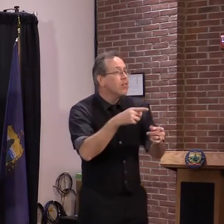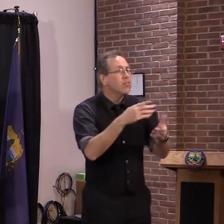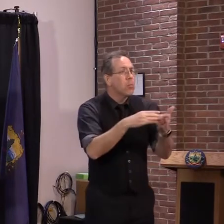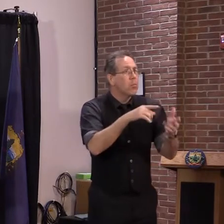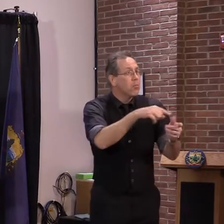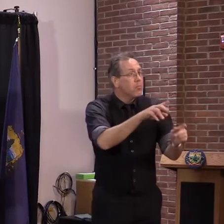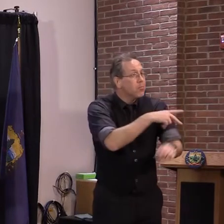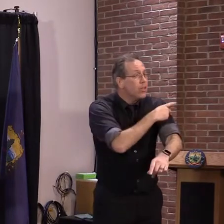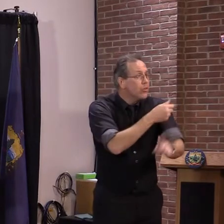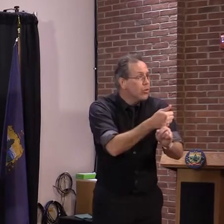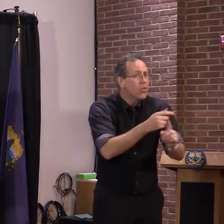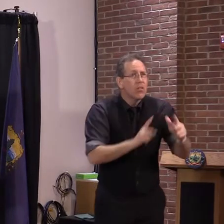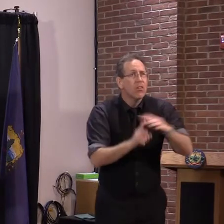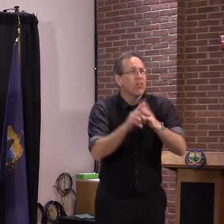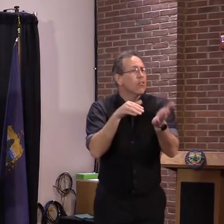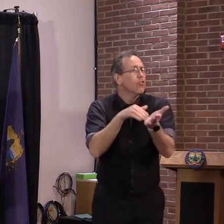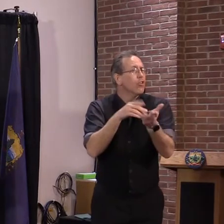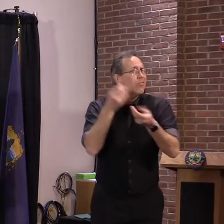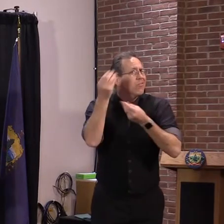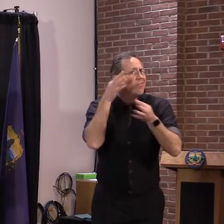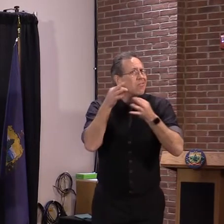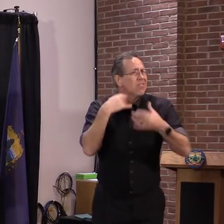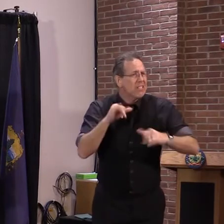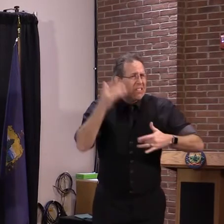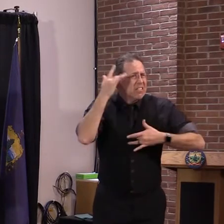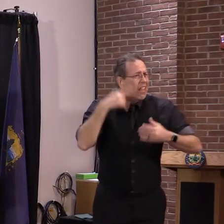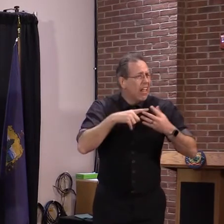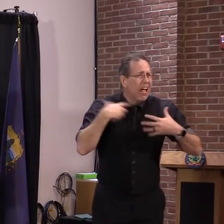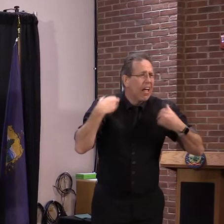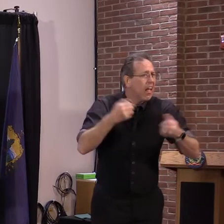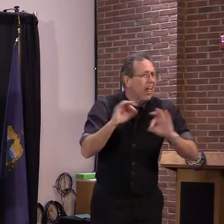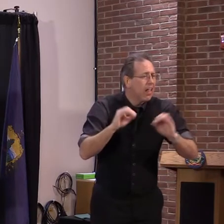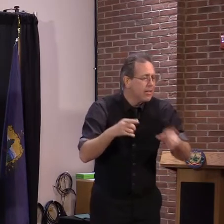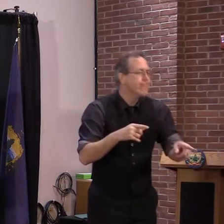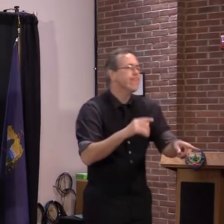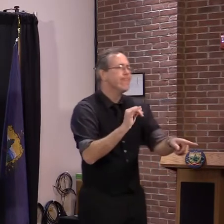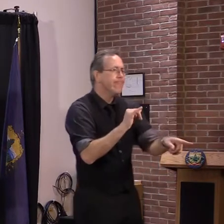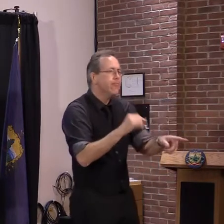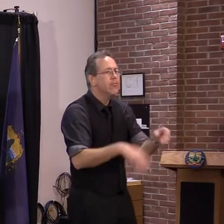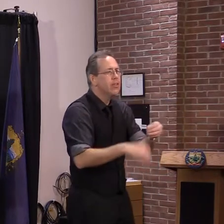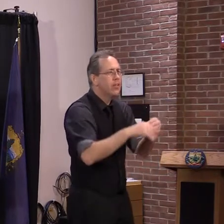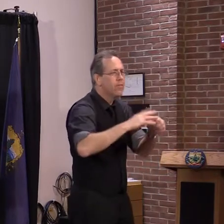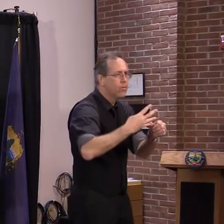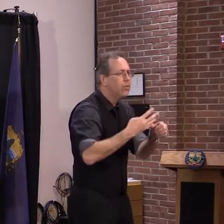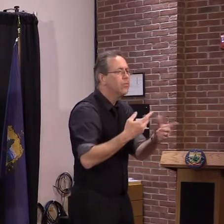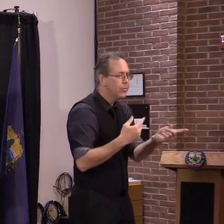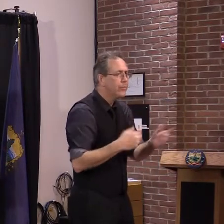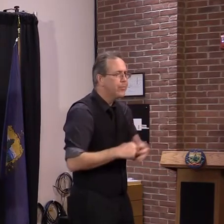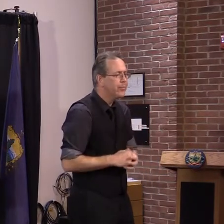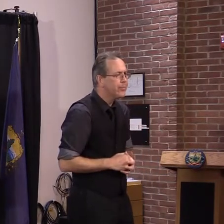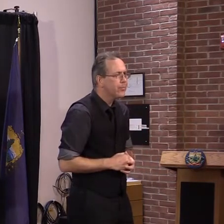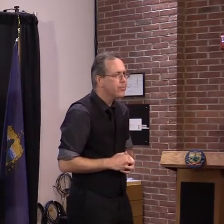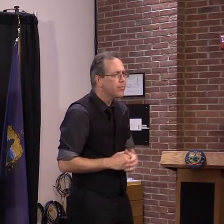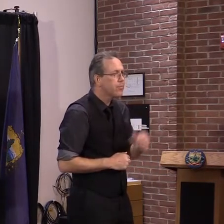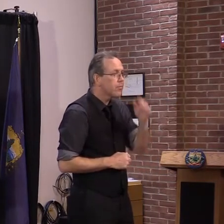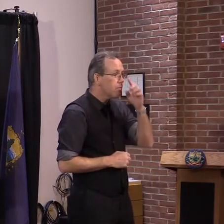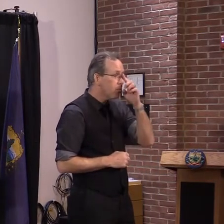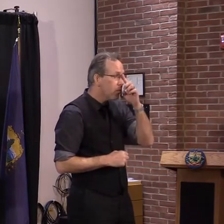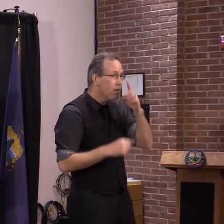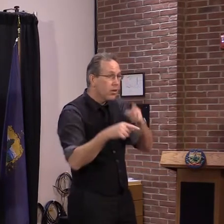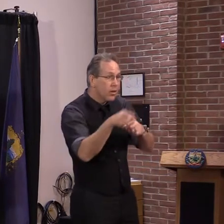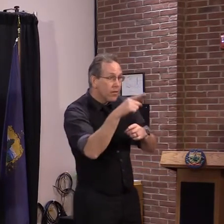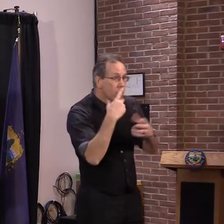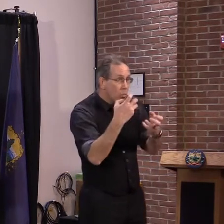own physician, so that anyone in that category should be readily able to get their shot. In terms